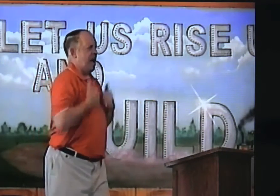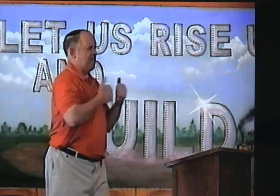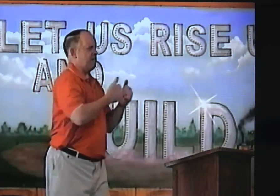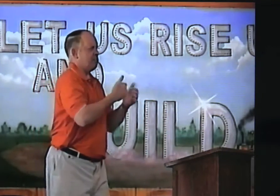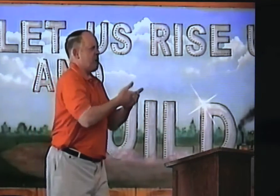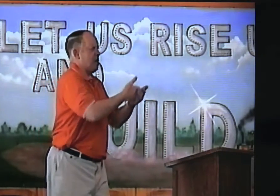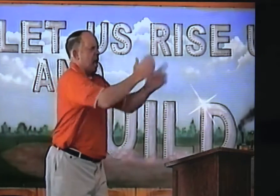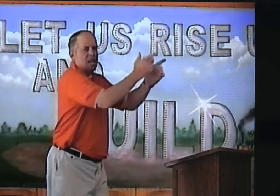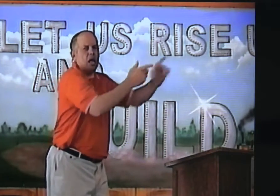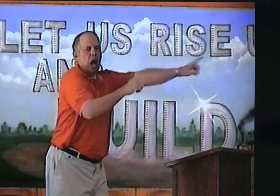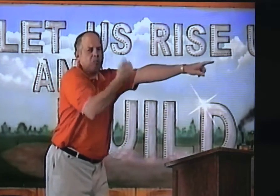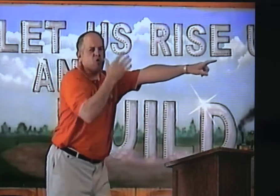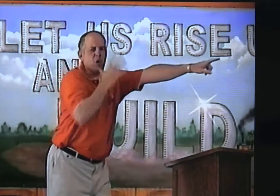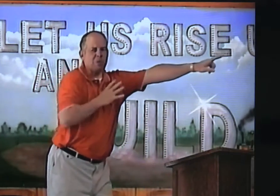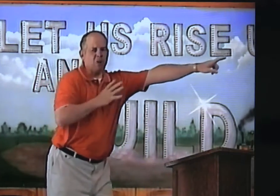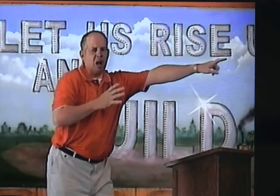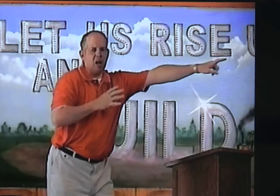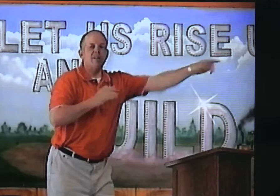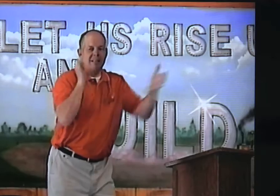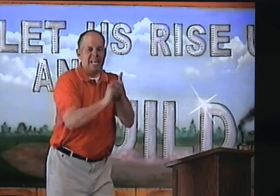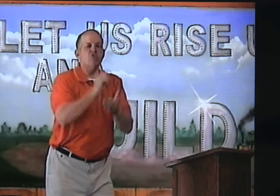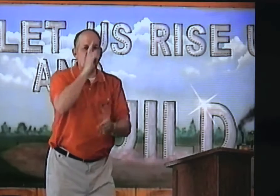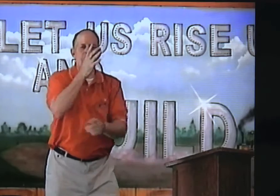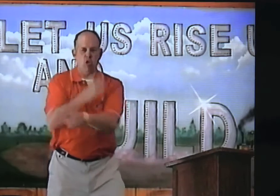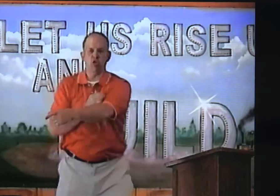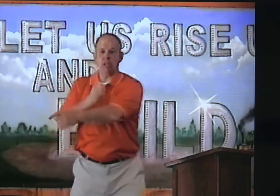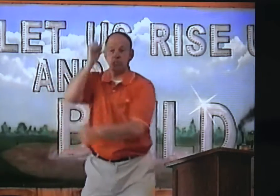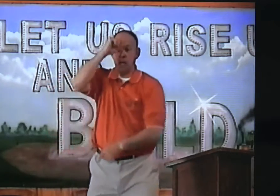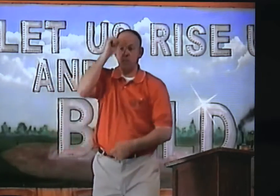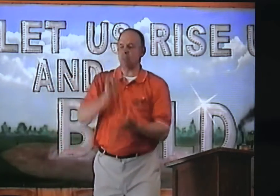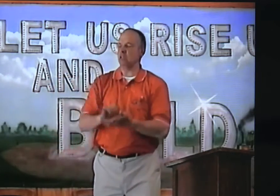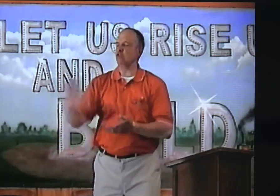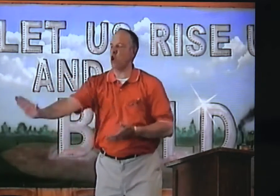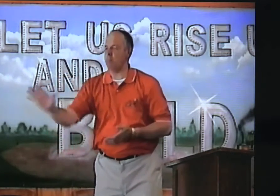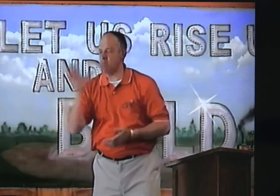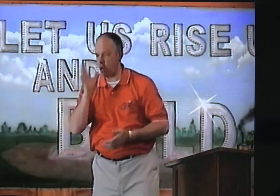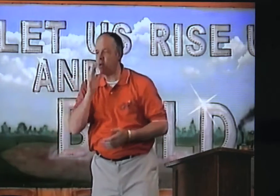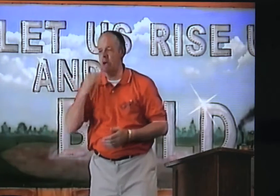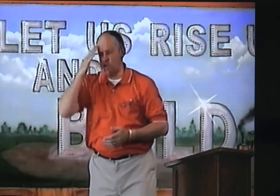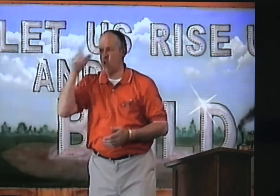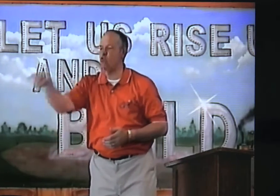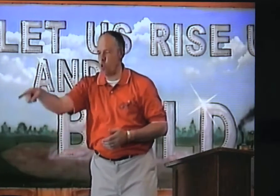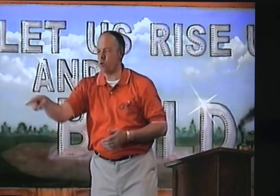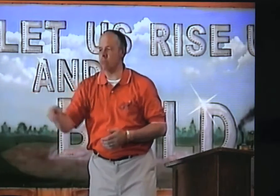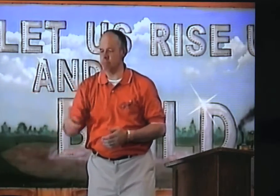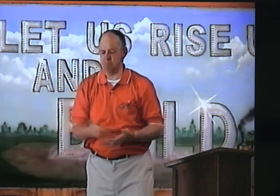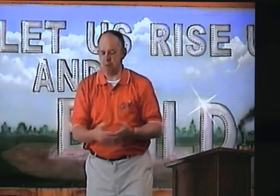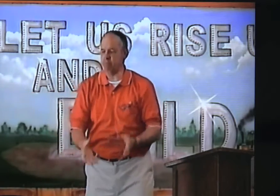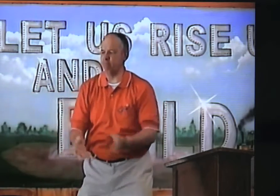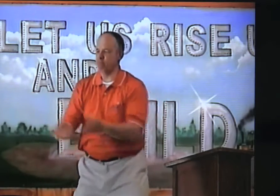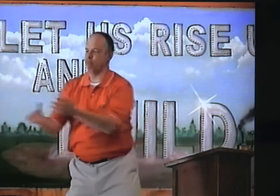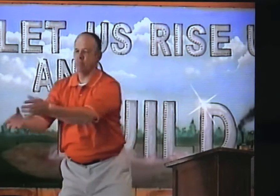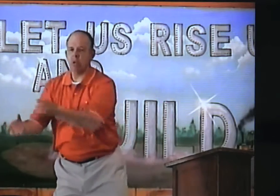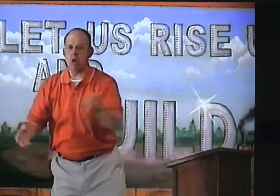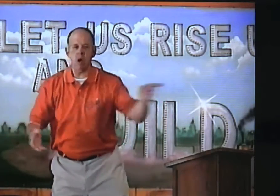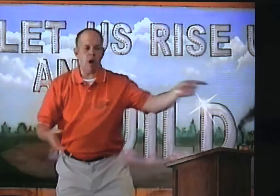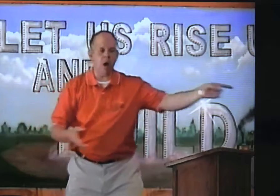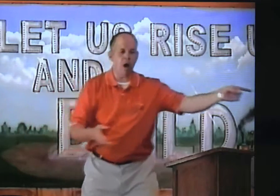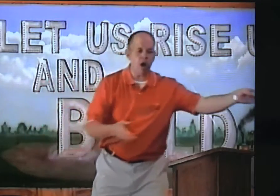let the other lady have the baby, don't kill my baby. And the king knew that's the real mother. She wanted to keep the baby alive,